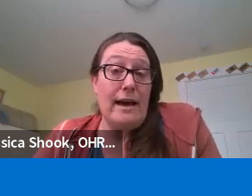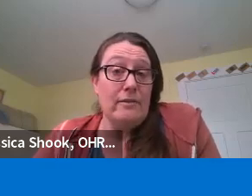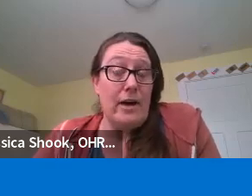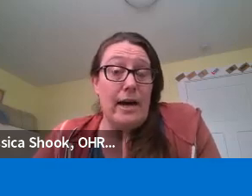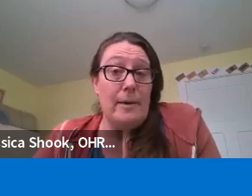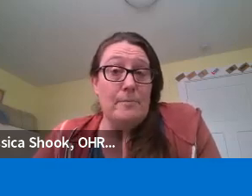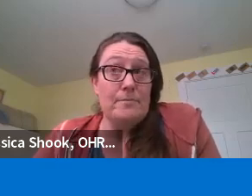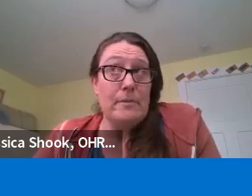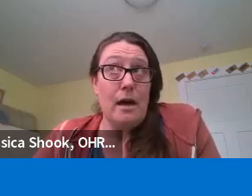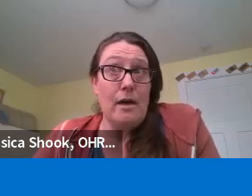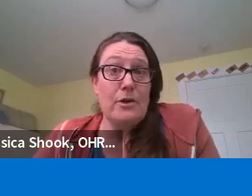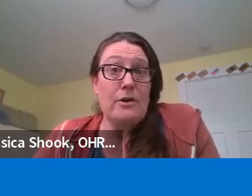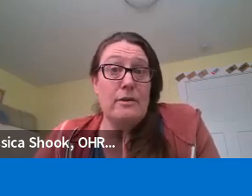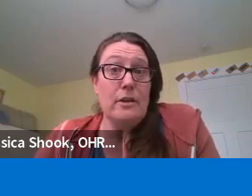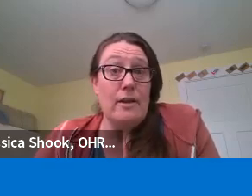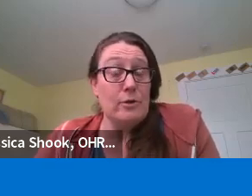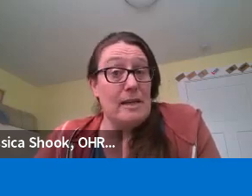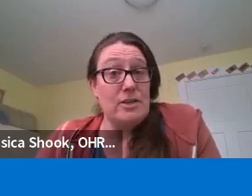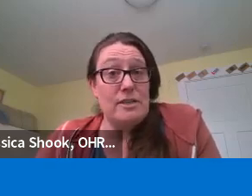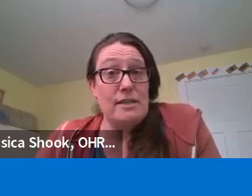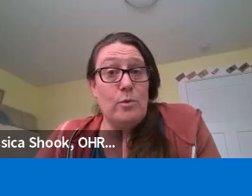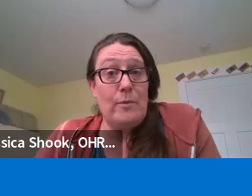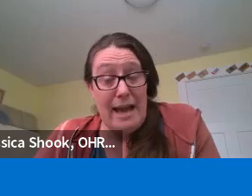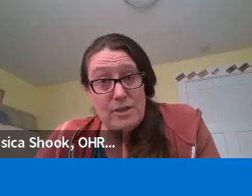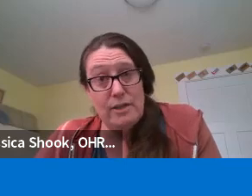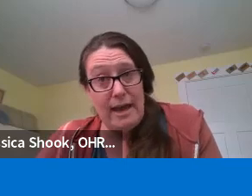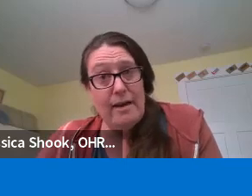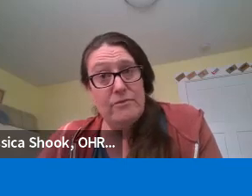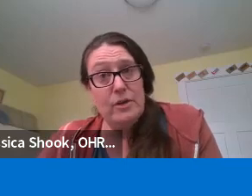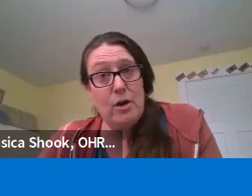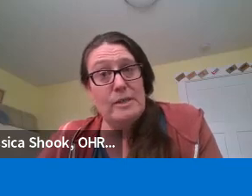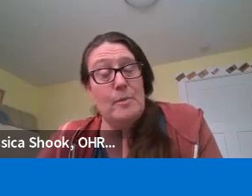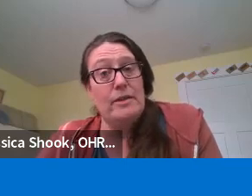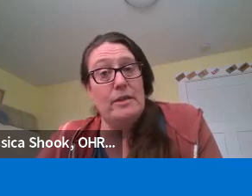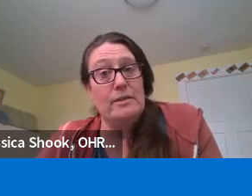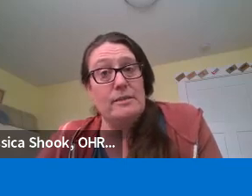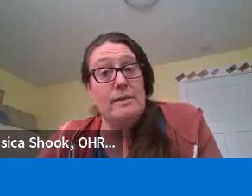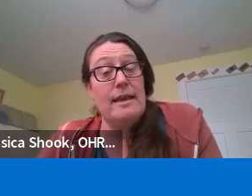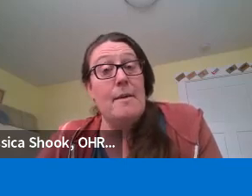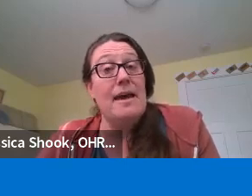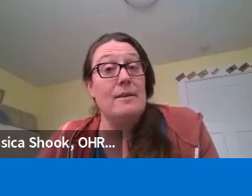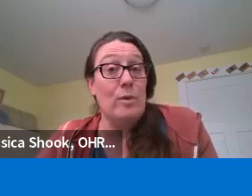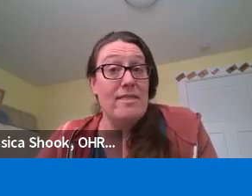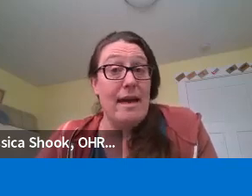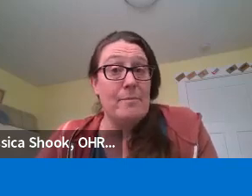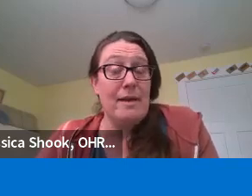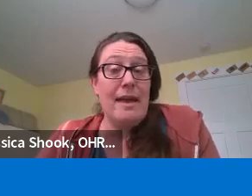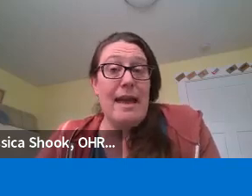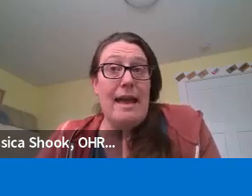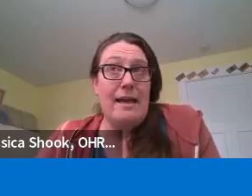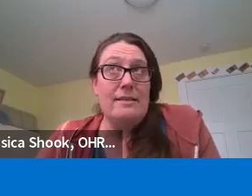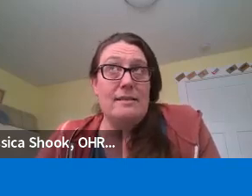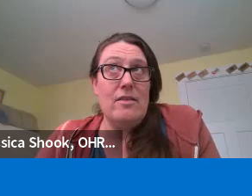then we have other law enforcement agencies where we actually have co-responders embedded with